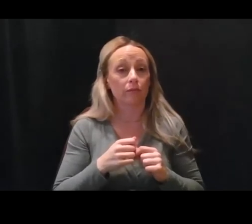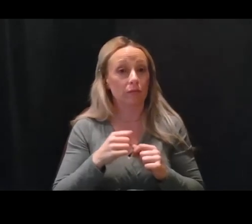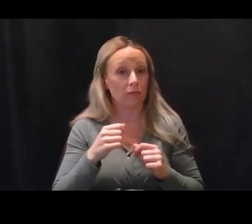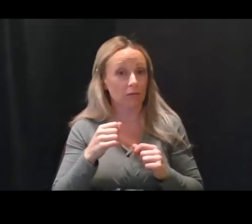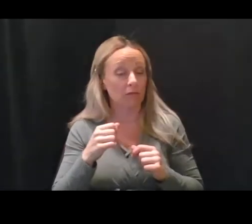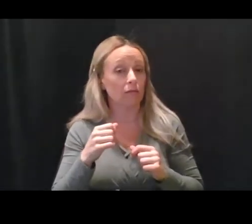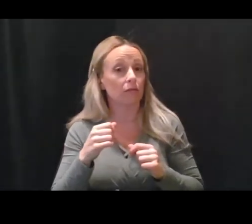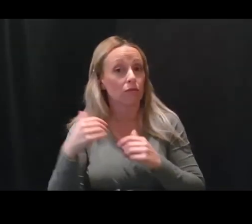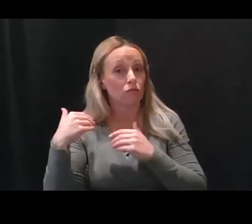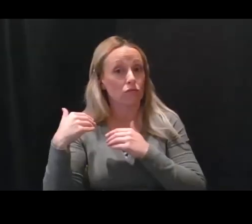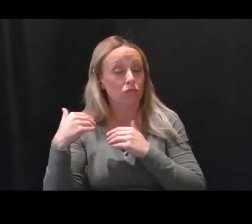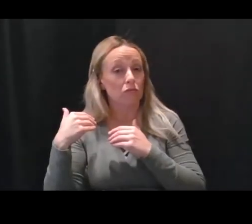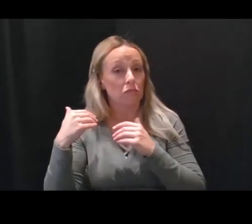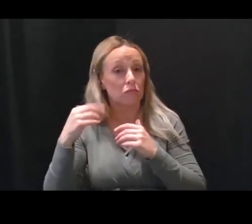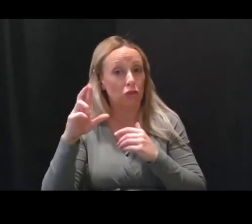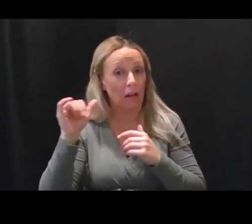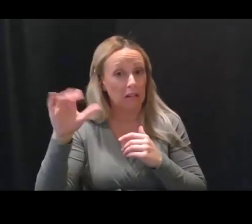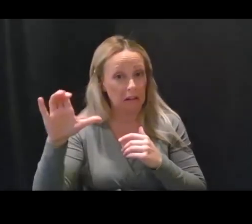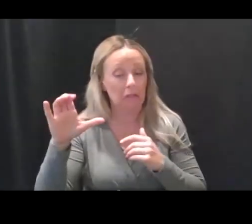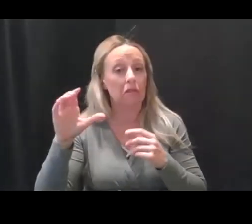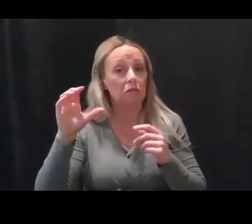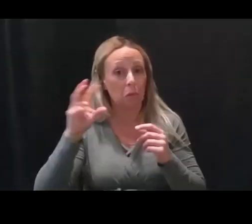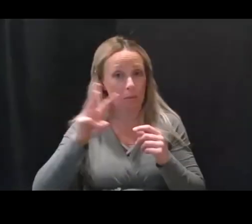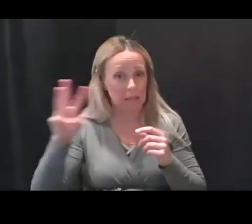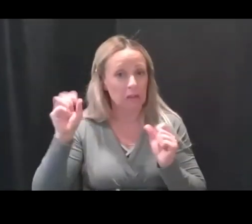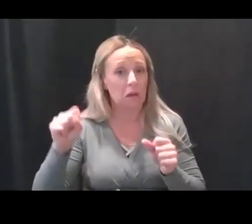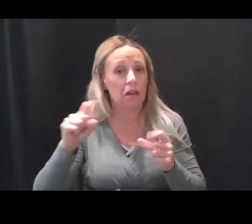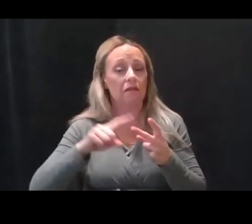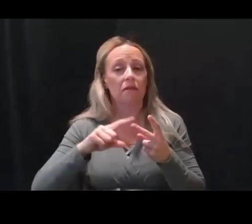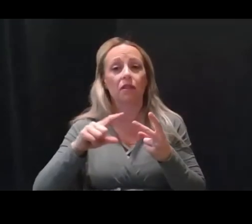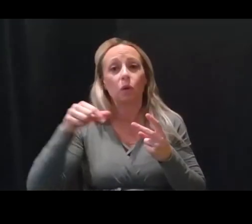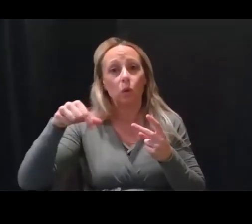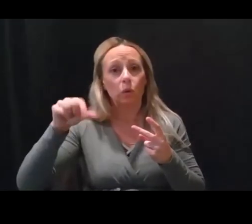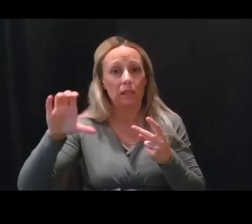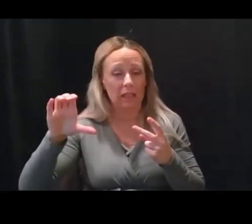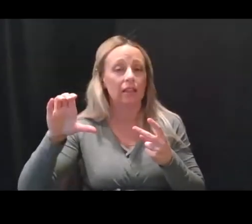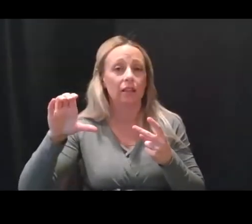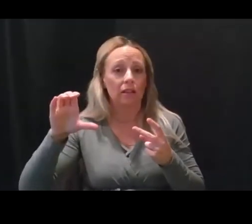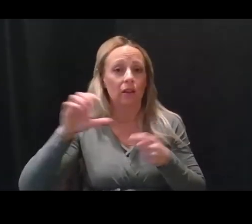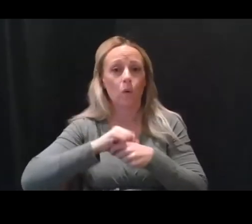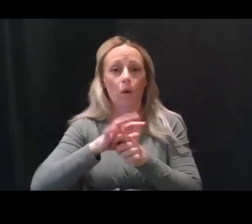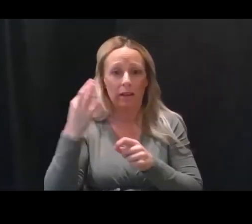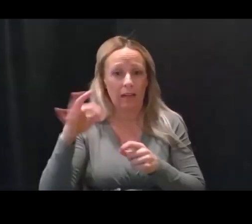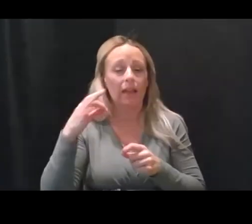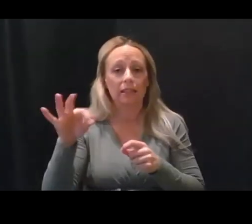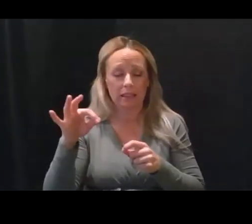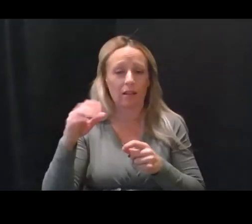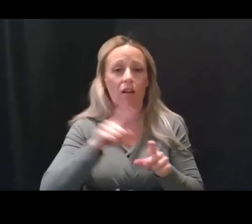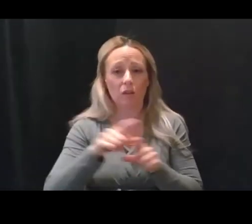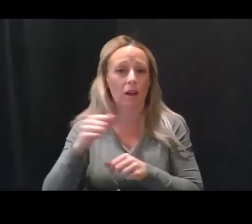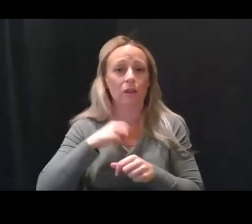Scott and Rock Island County Health Department websites. The QC COVID-19 Coalition also has a website called